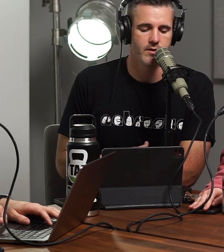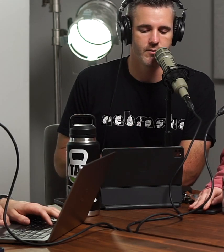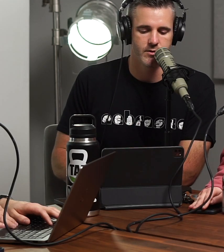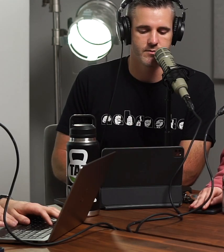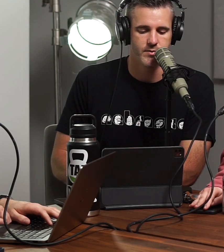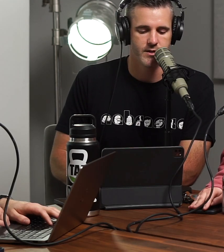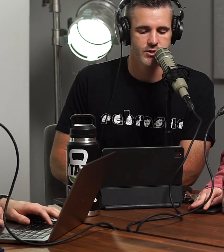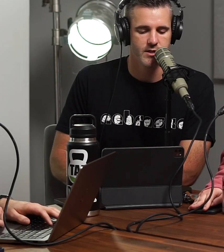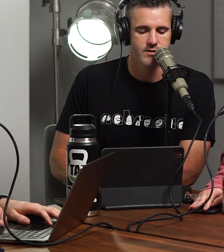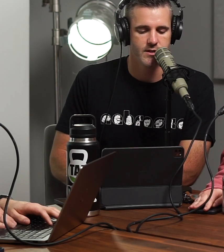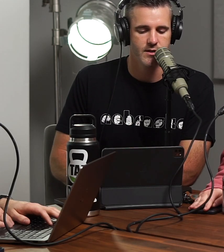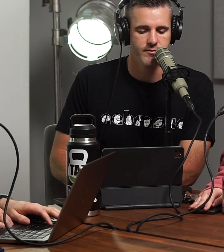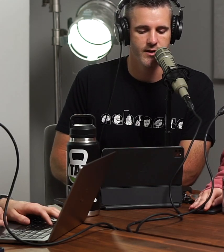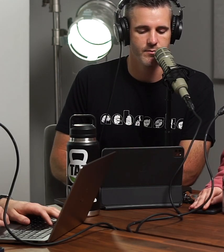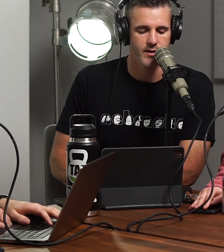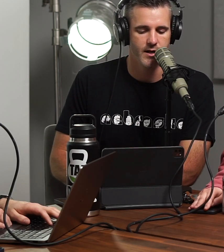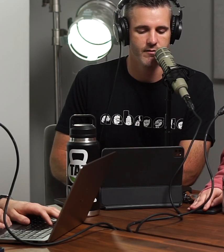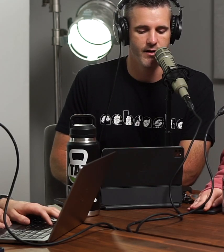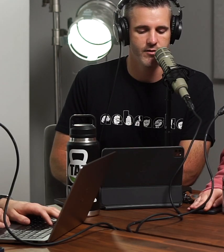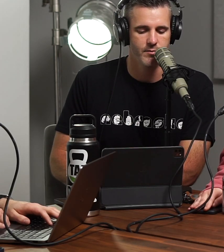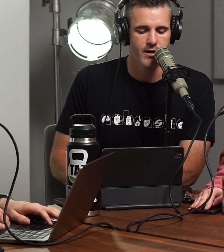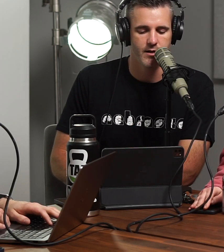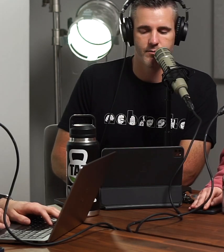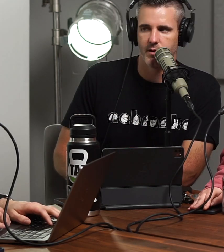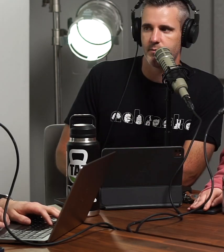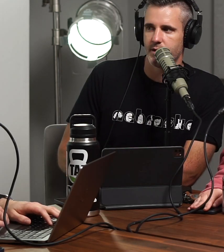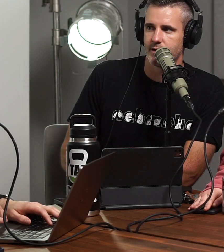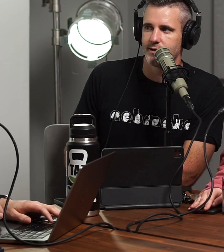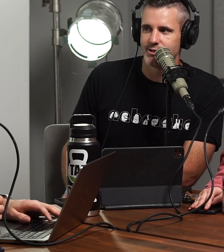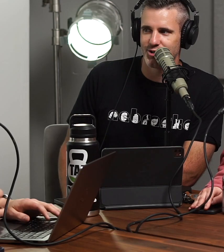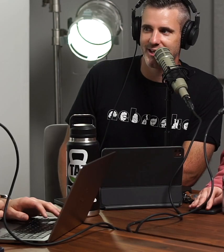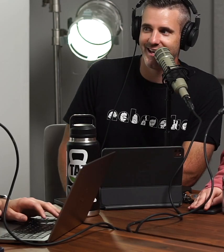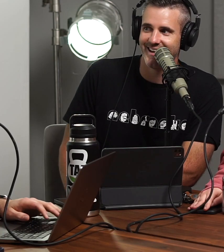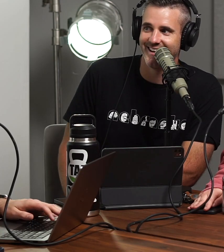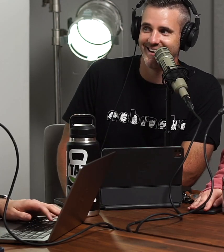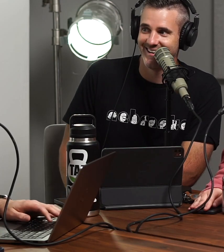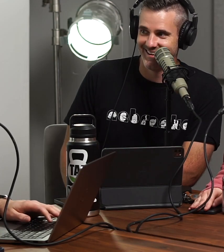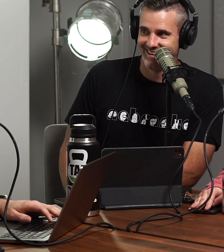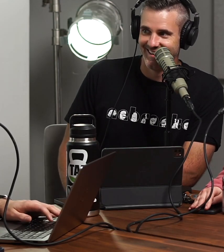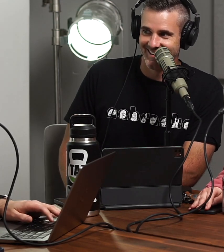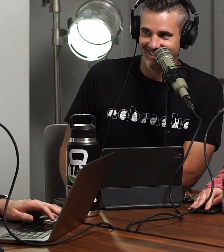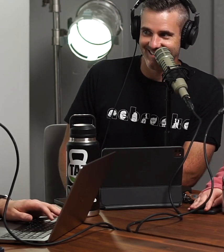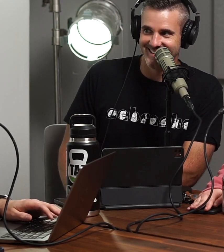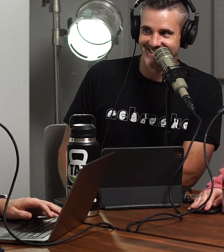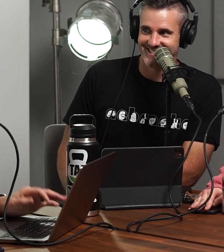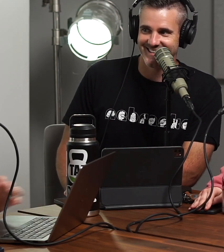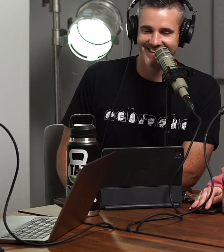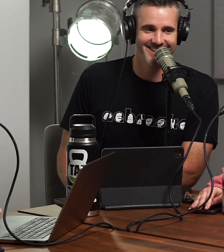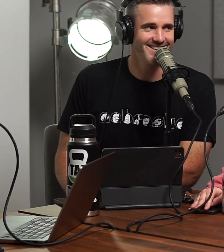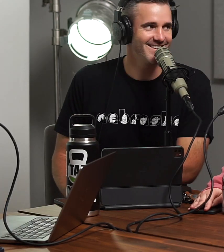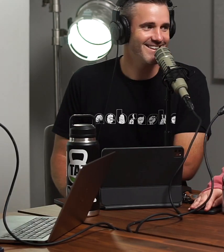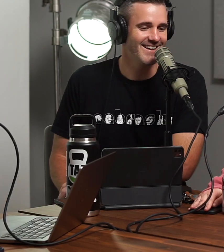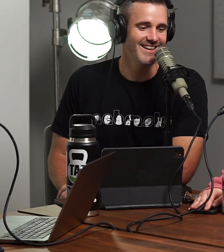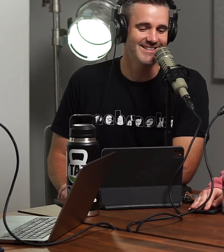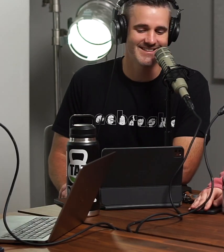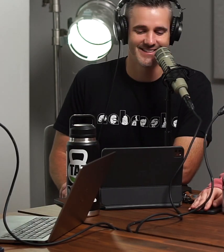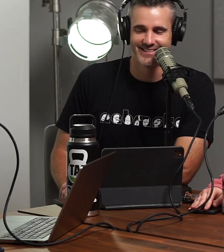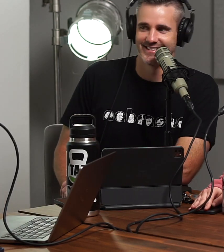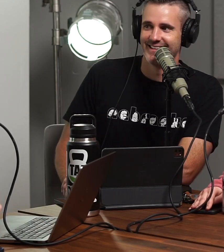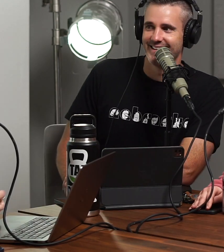would pick john cena if they could pick out of everybody they would probably pick a ninja kid a ninja kid ninja kid is that a series you know